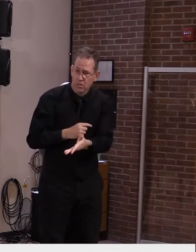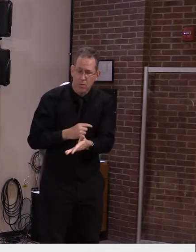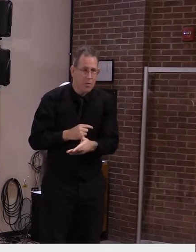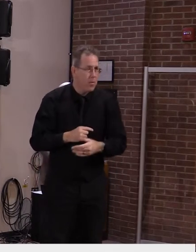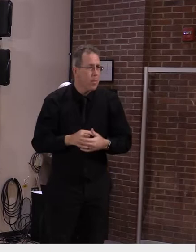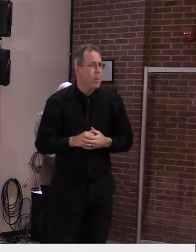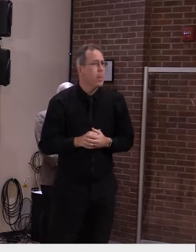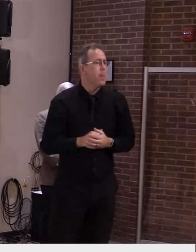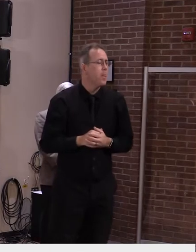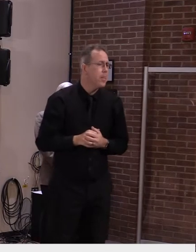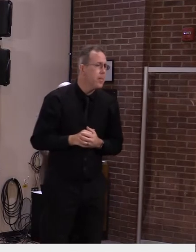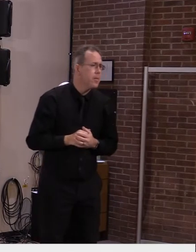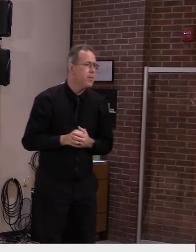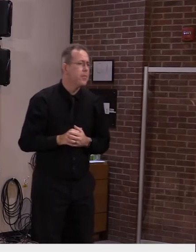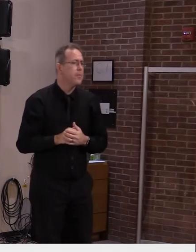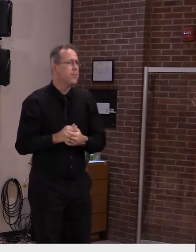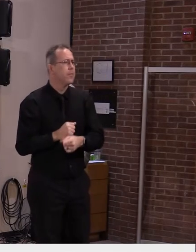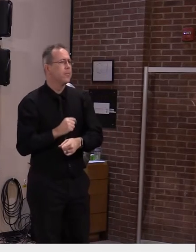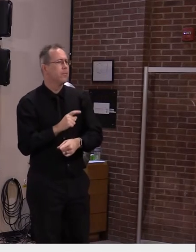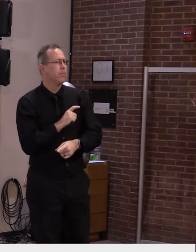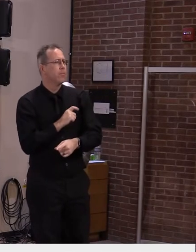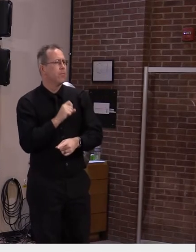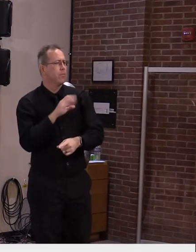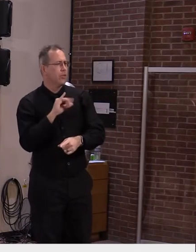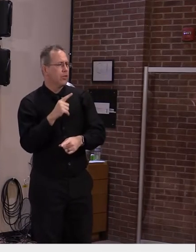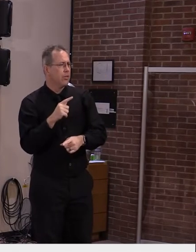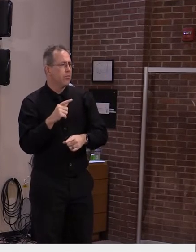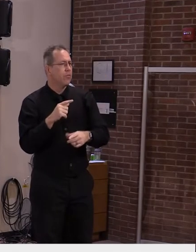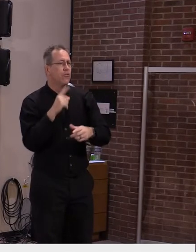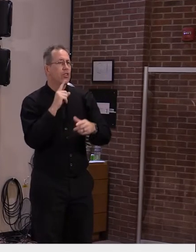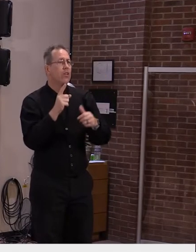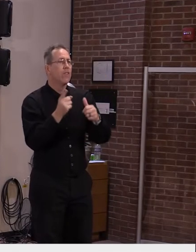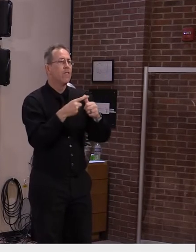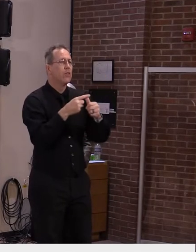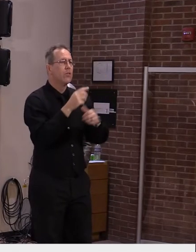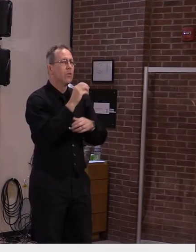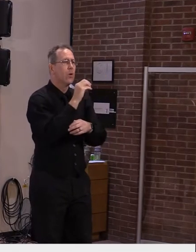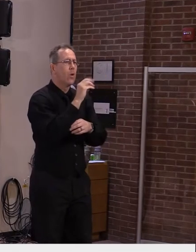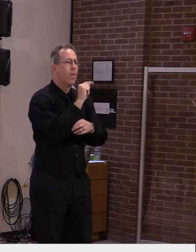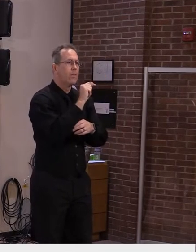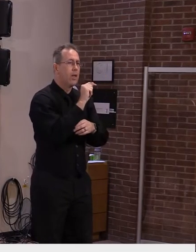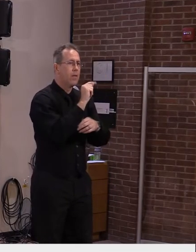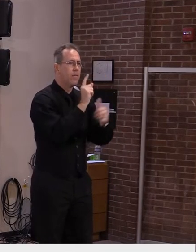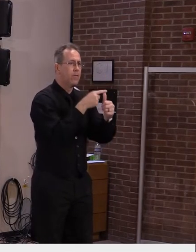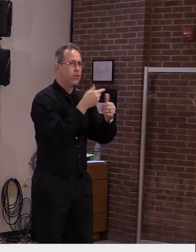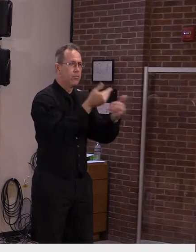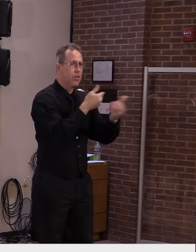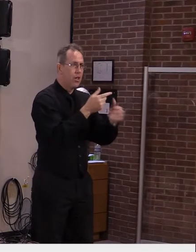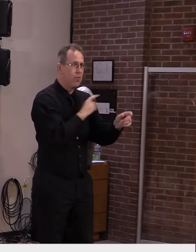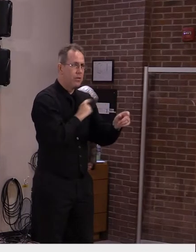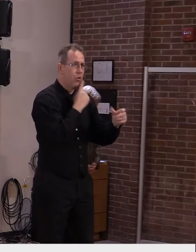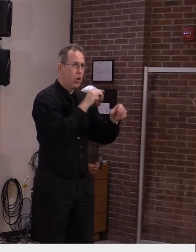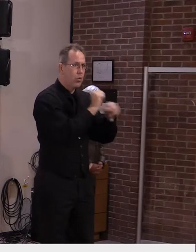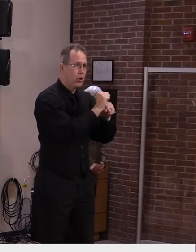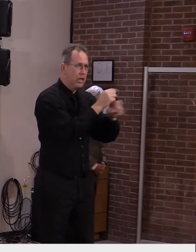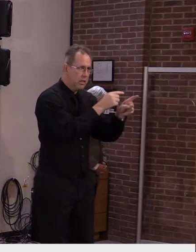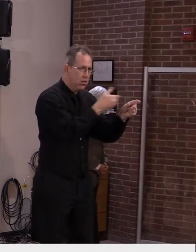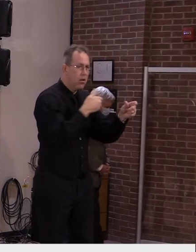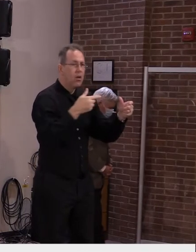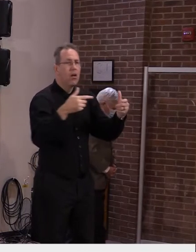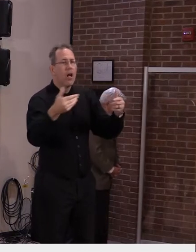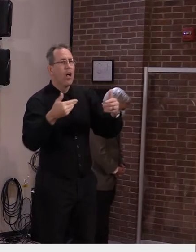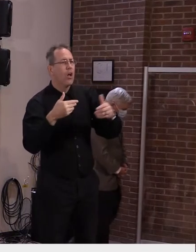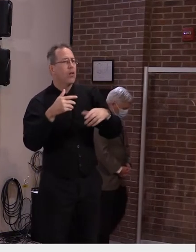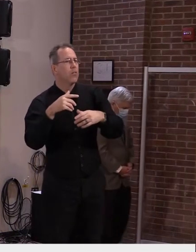would take priority over special details. So those would be things that would be covered first. But I can have, I'm sure there's